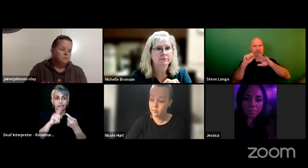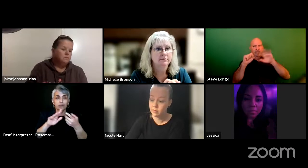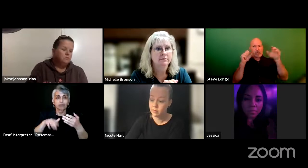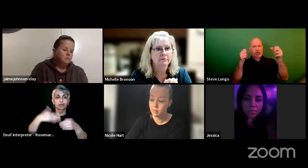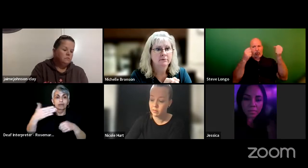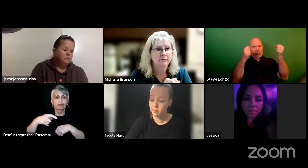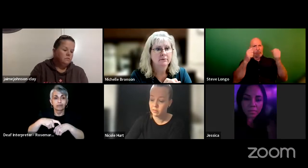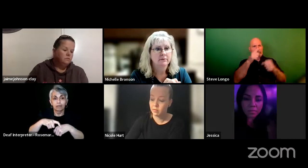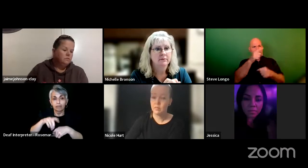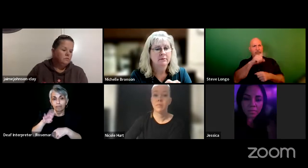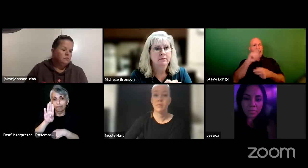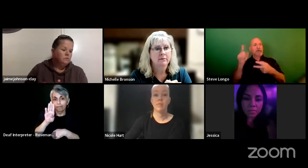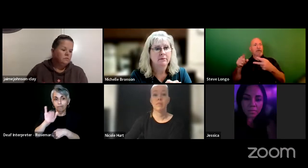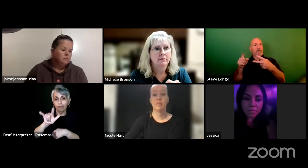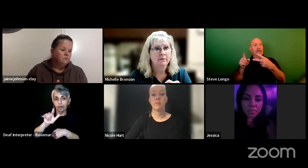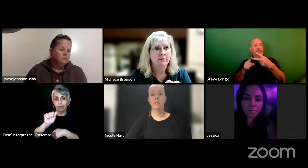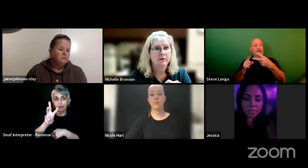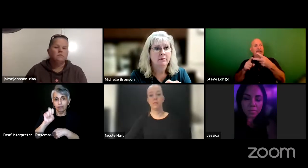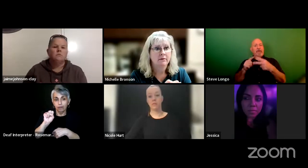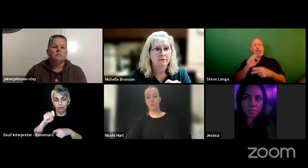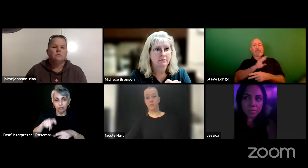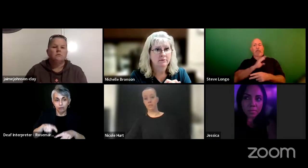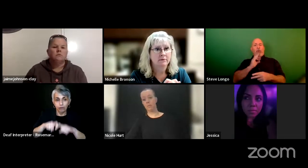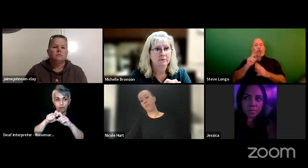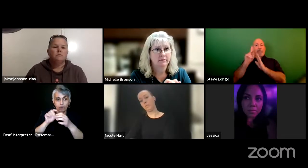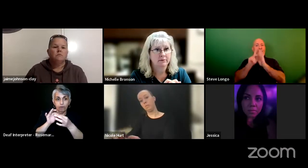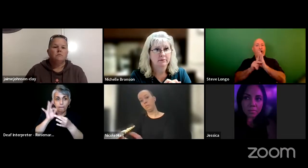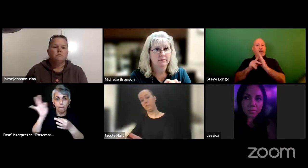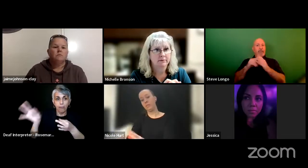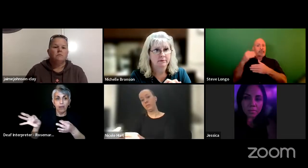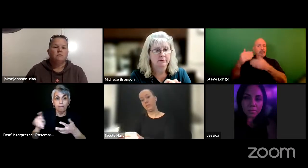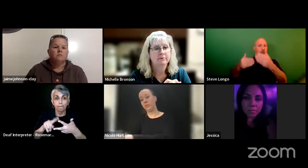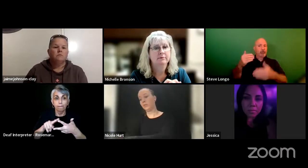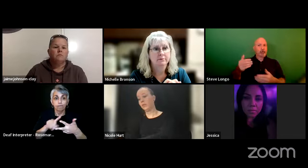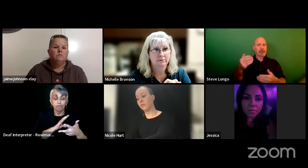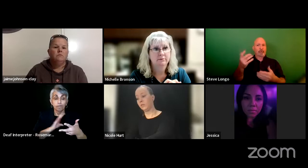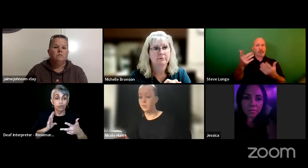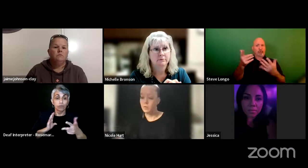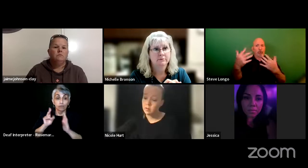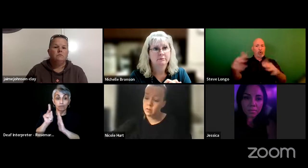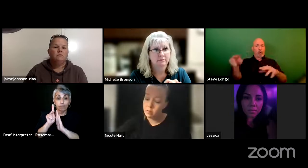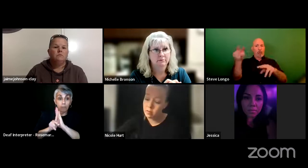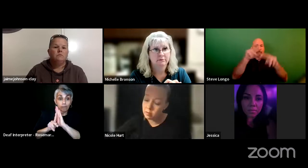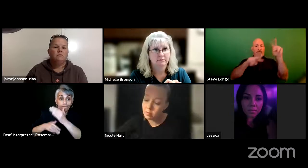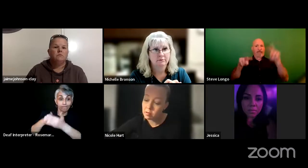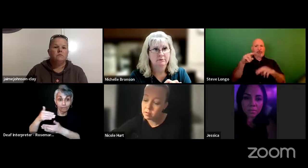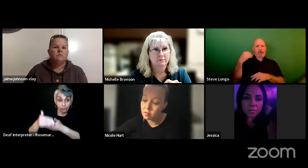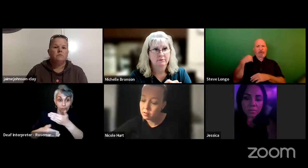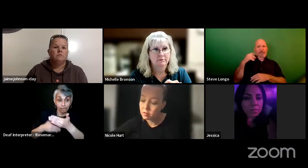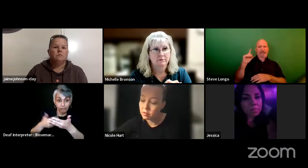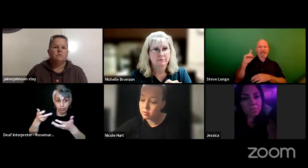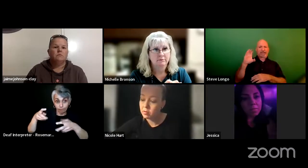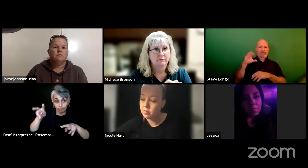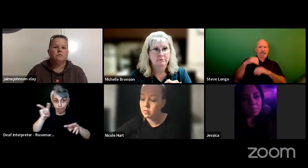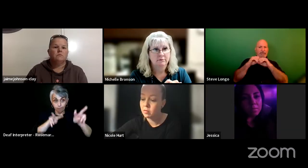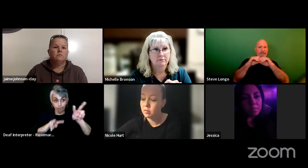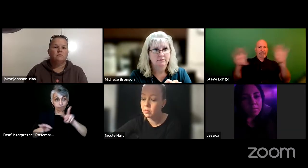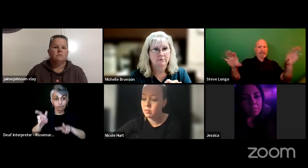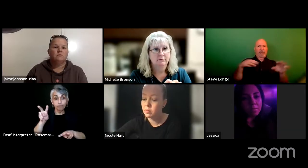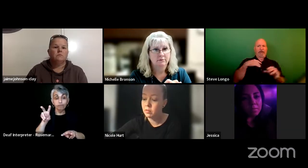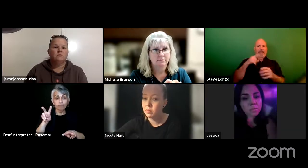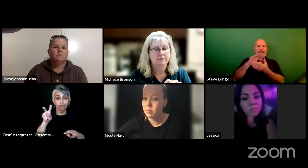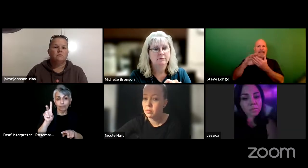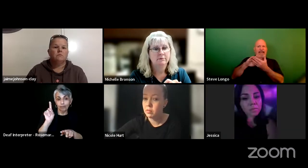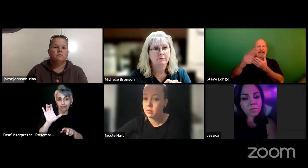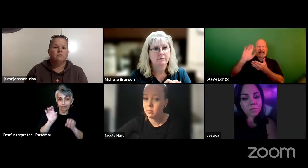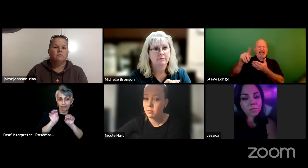will wait for a later date. The next item that we had was board policies and procedures